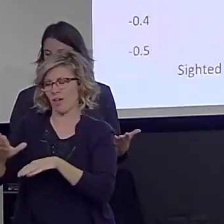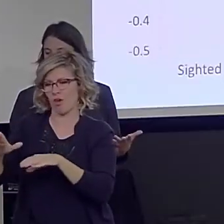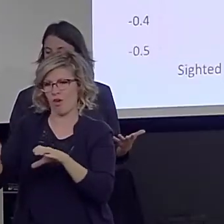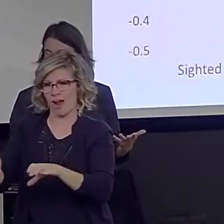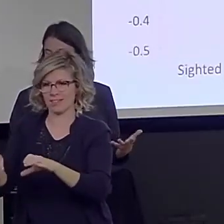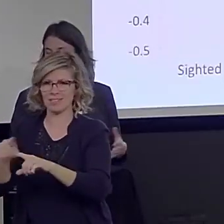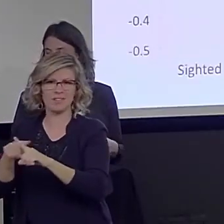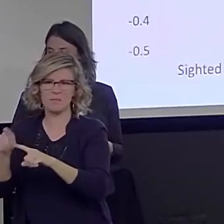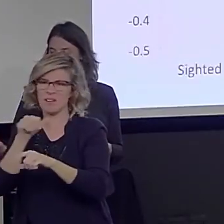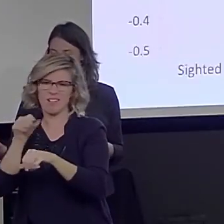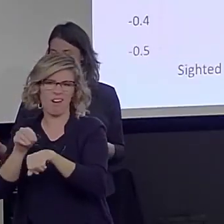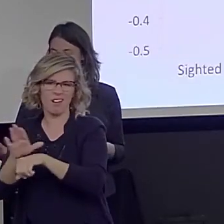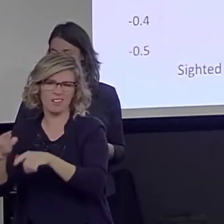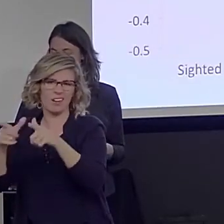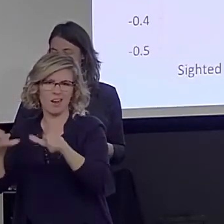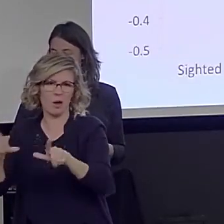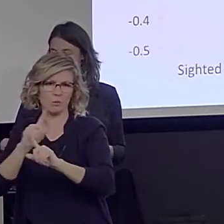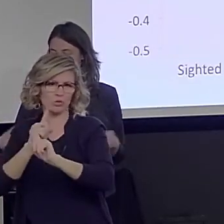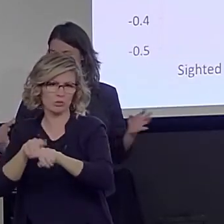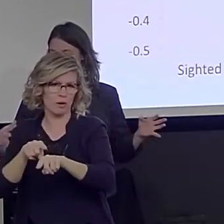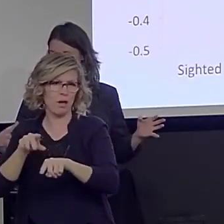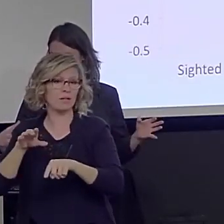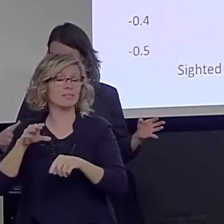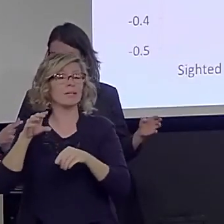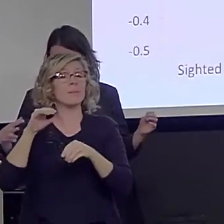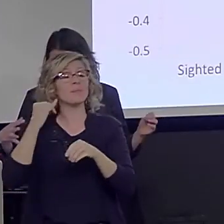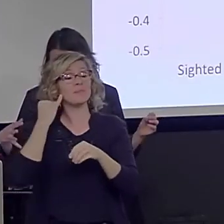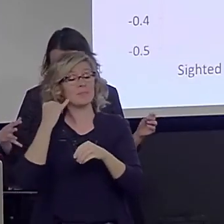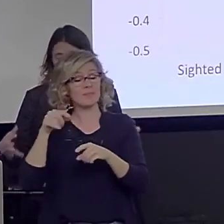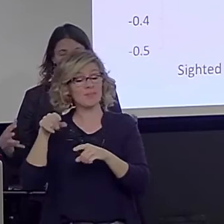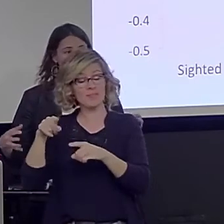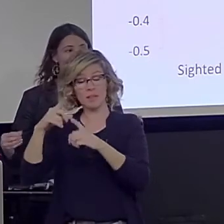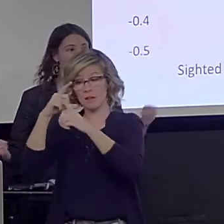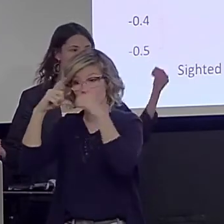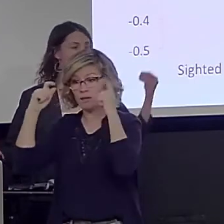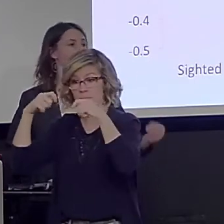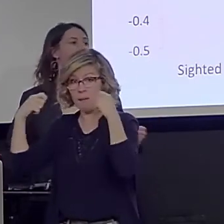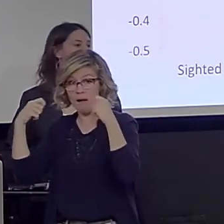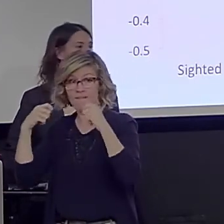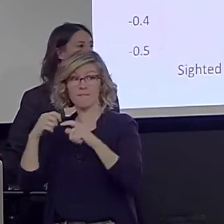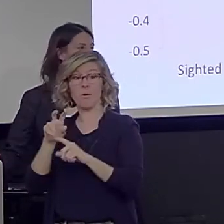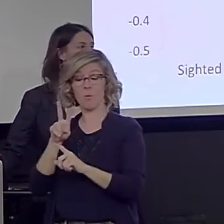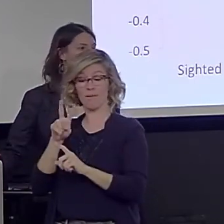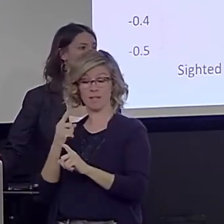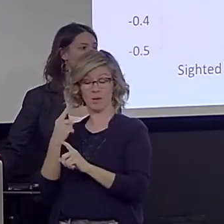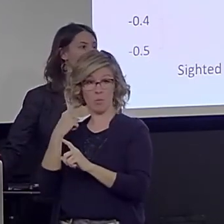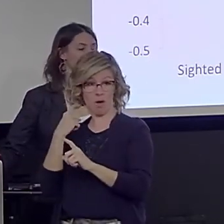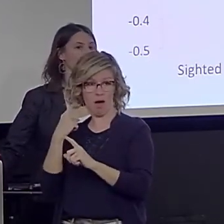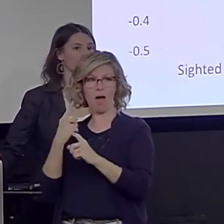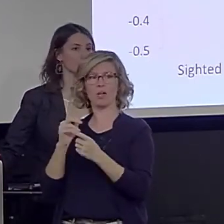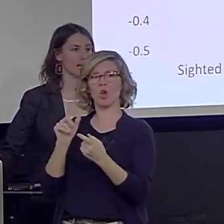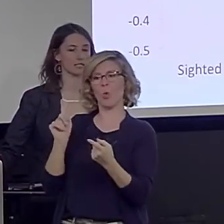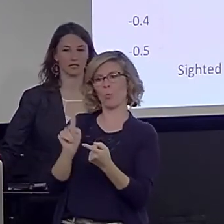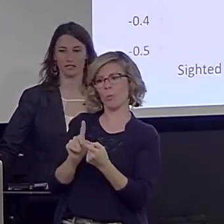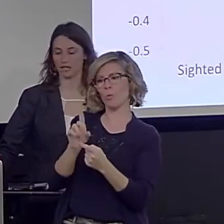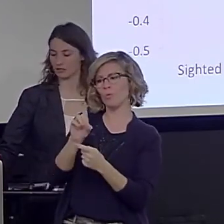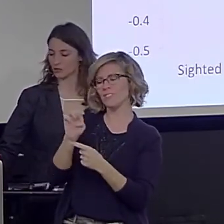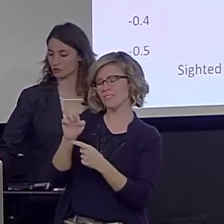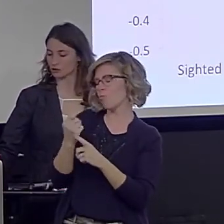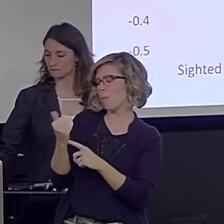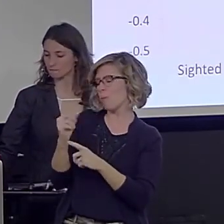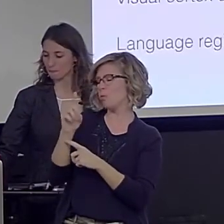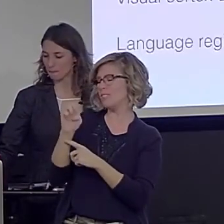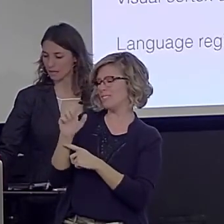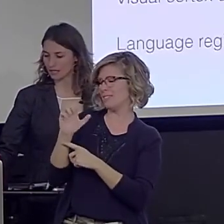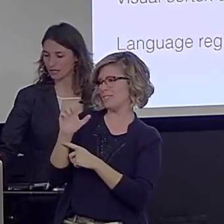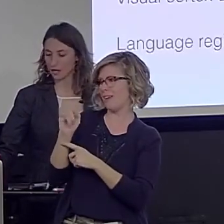language response, right? So in V1, blindfolding removes the deactivation effect that we see in this task in the sighted